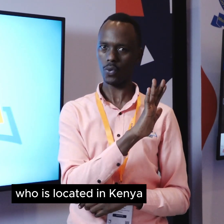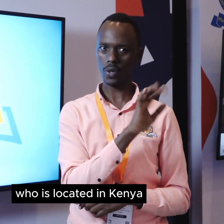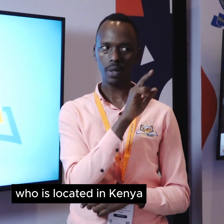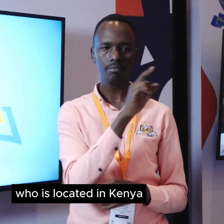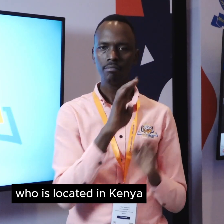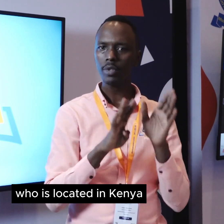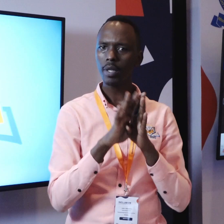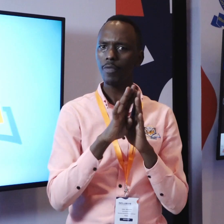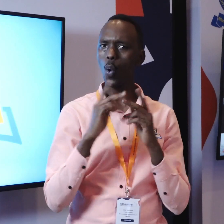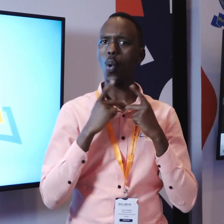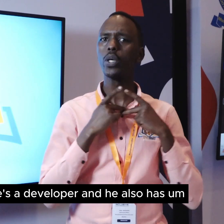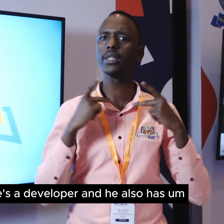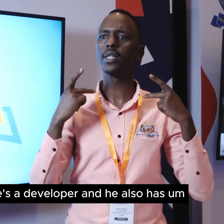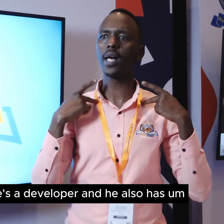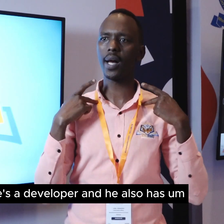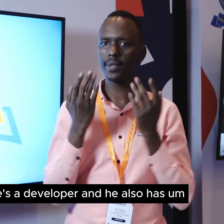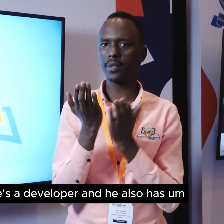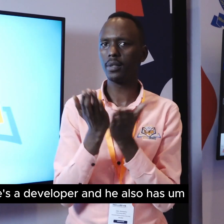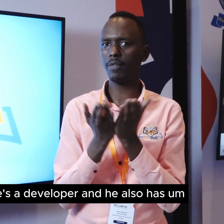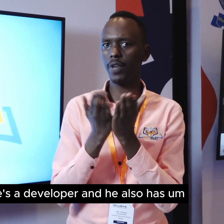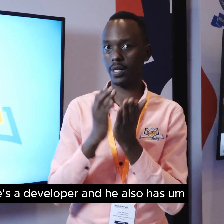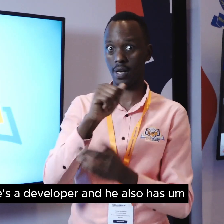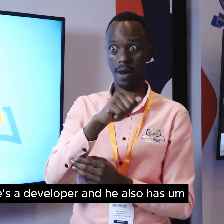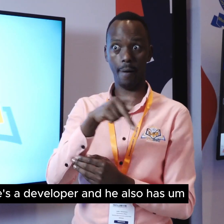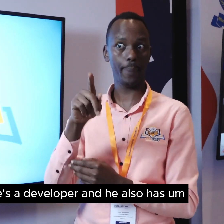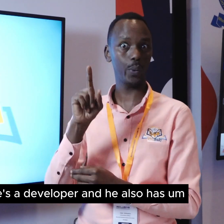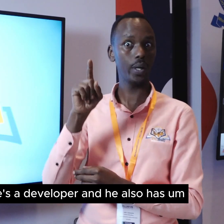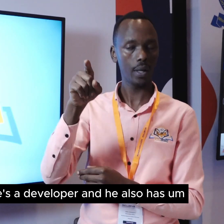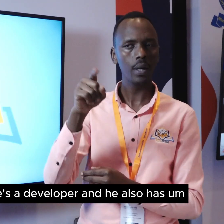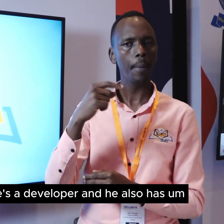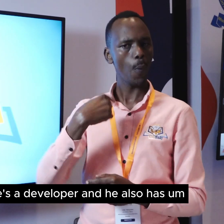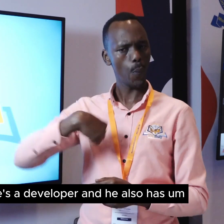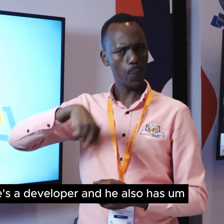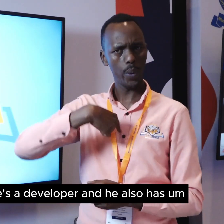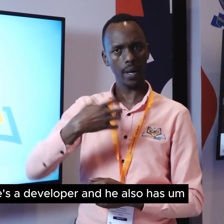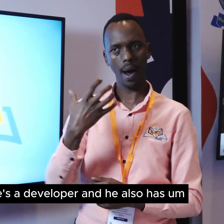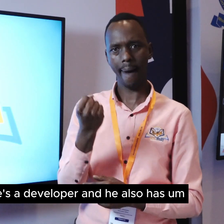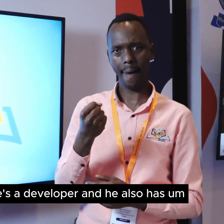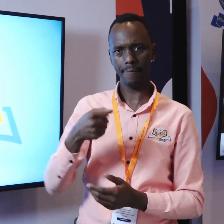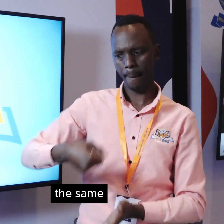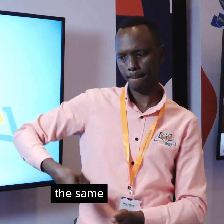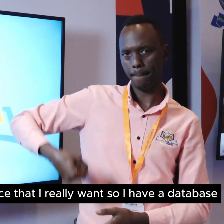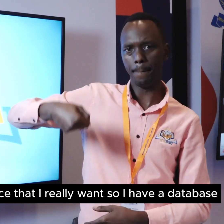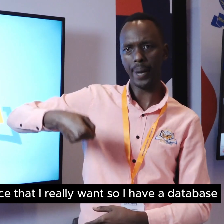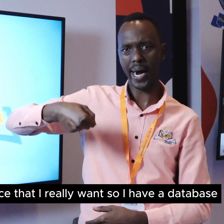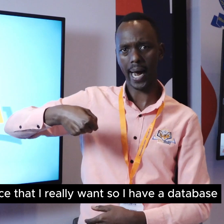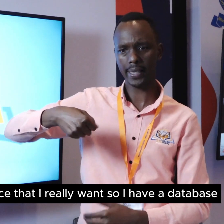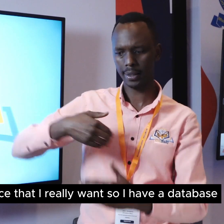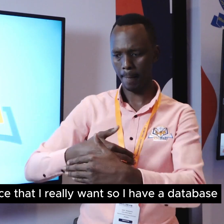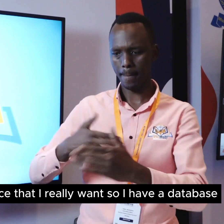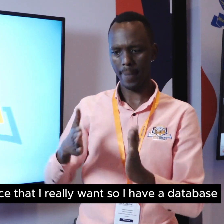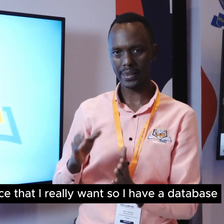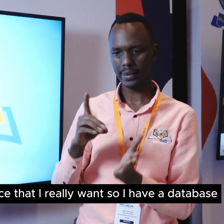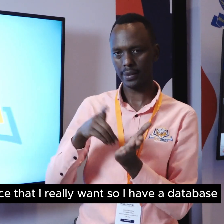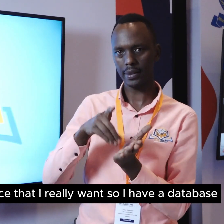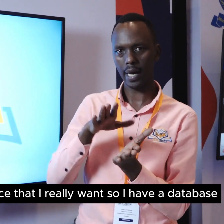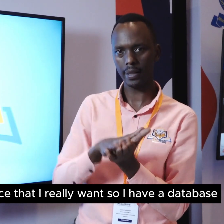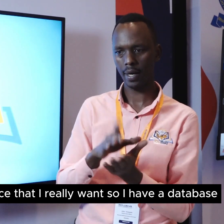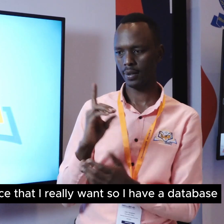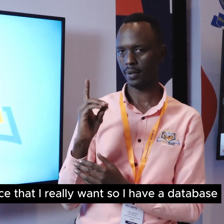Kenya. So he's a developer, and he also has the same service that I really want. So I